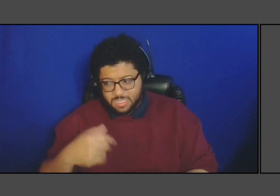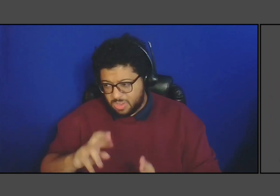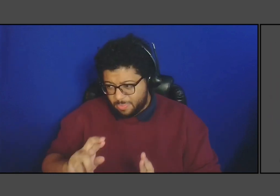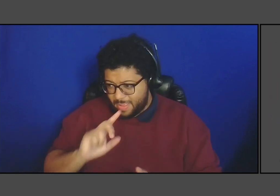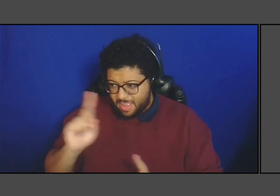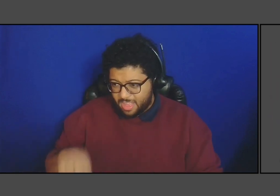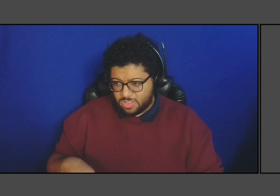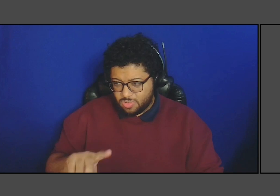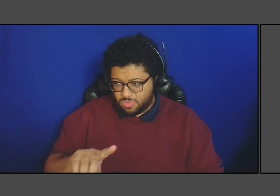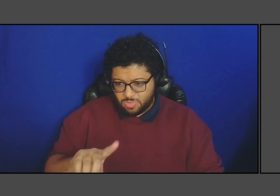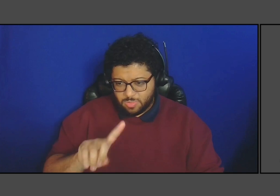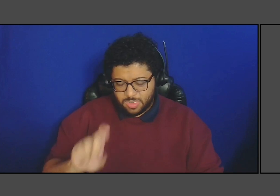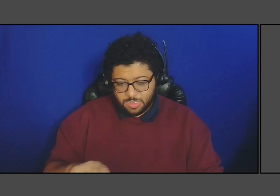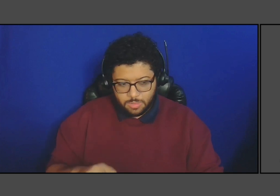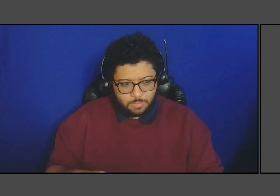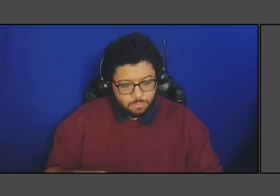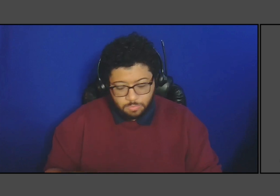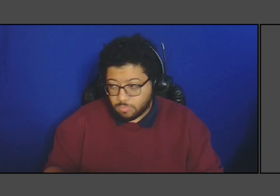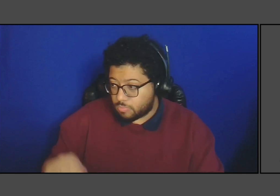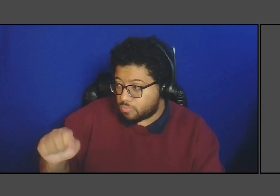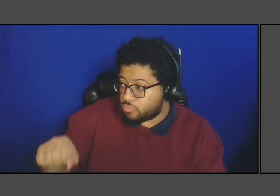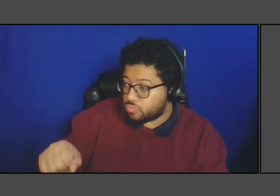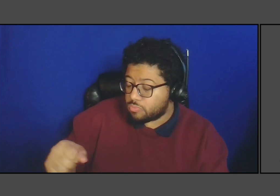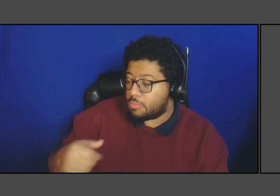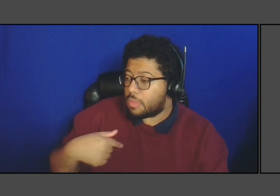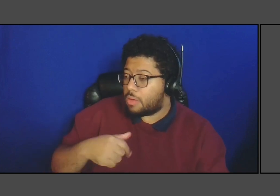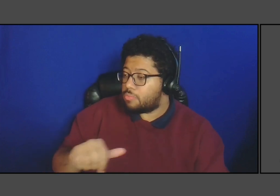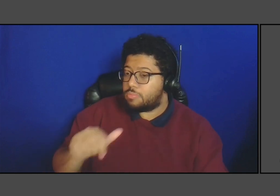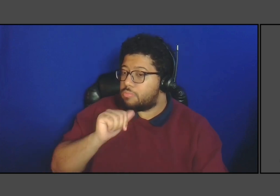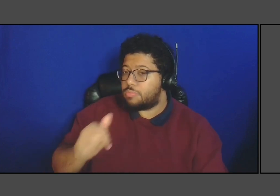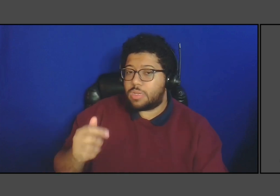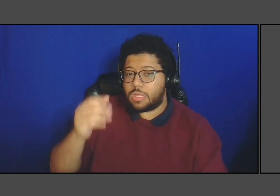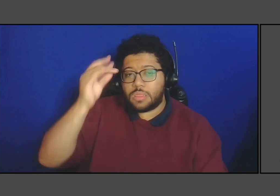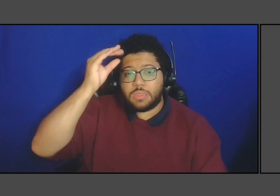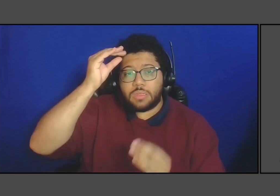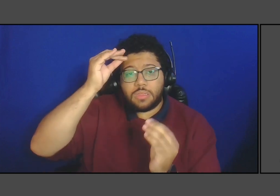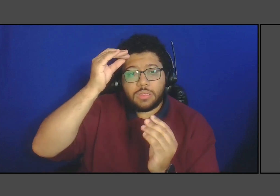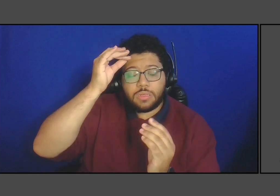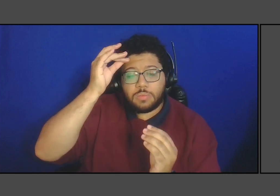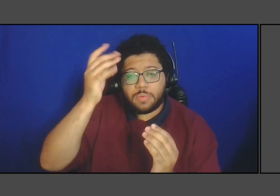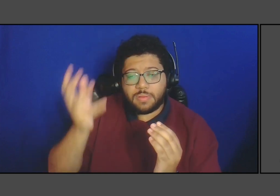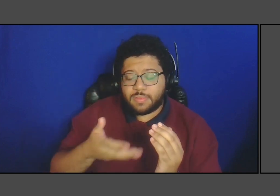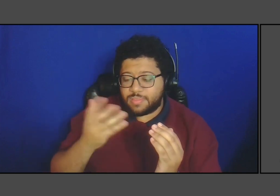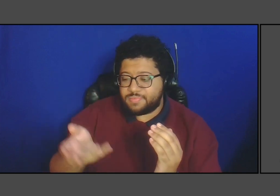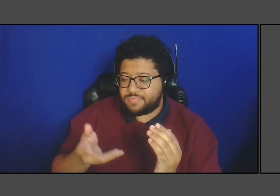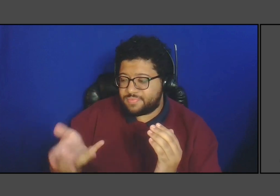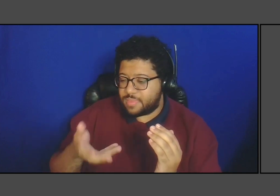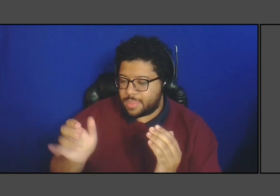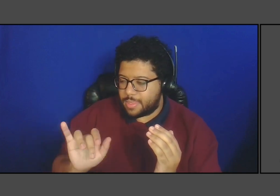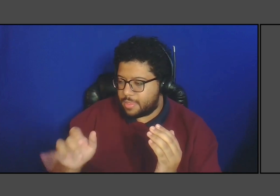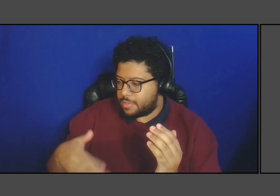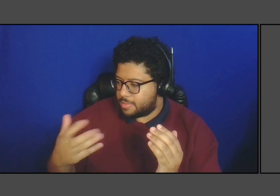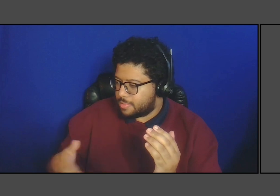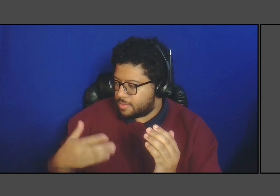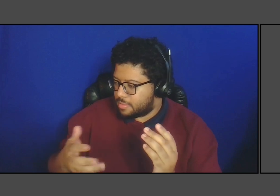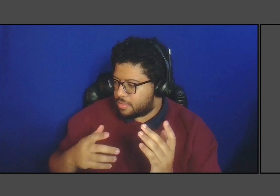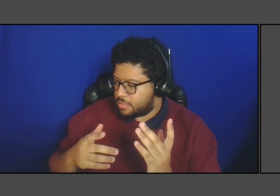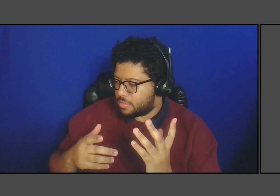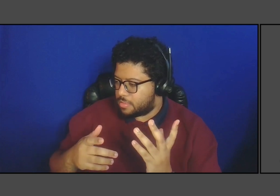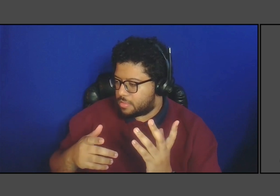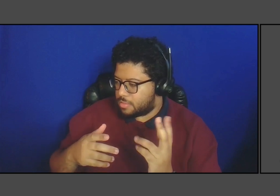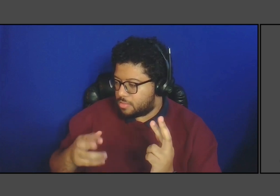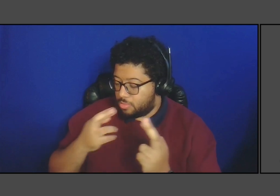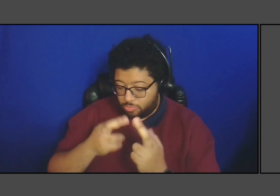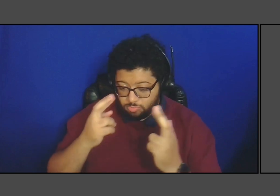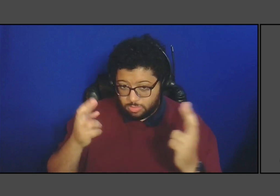love that I wasn't thinking about how, when you get into more resources that you're also